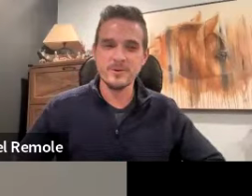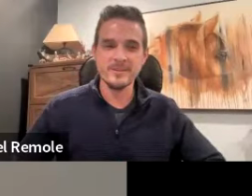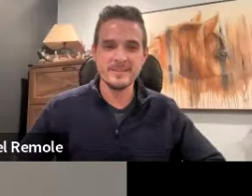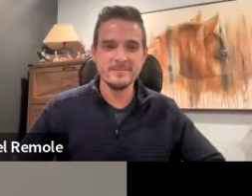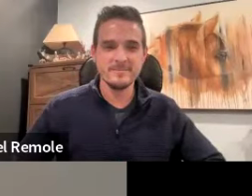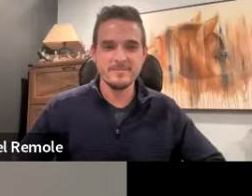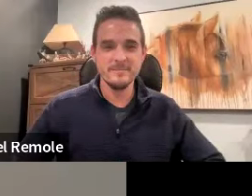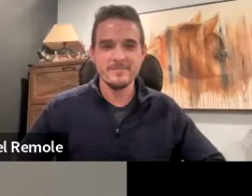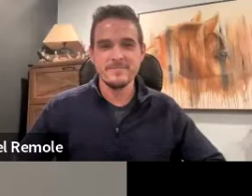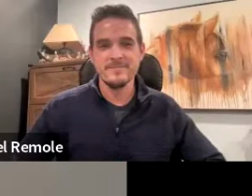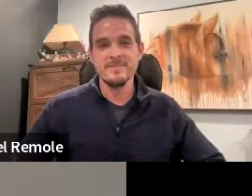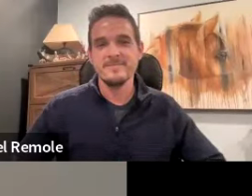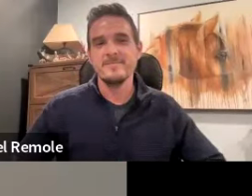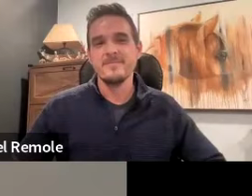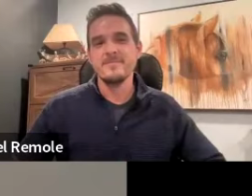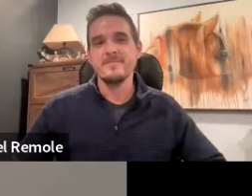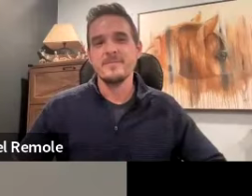One more.